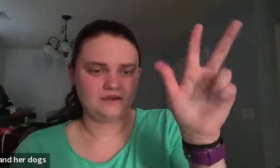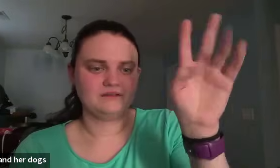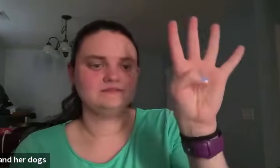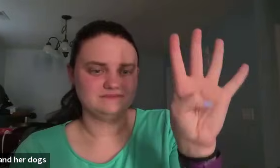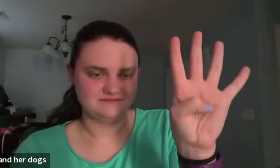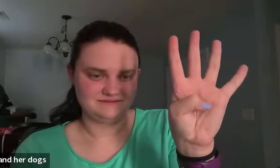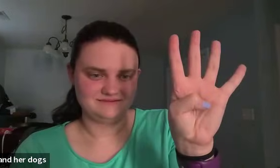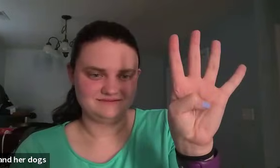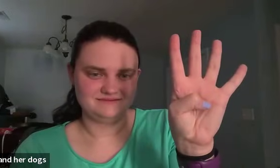4,